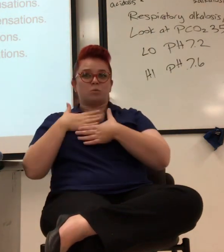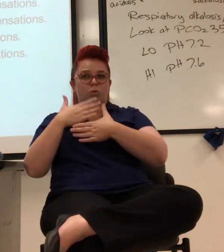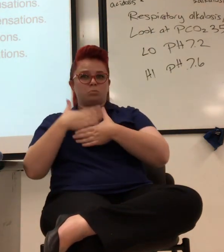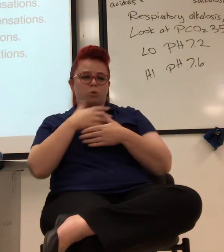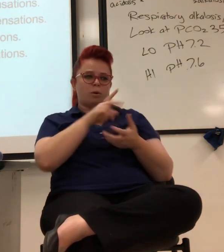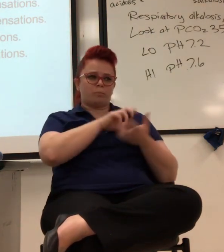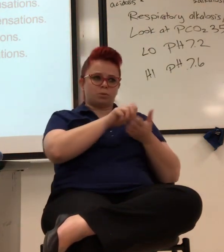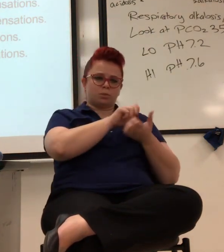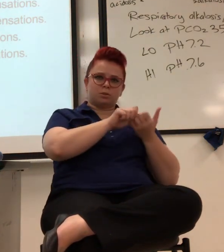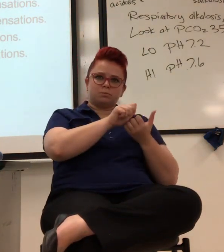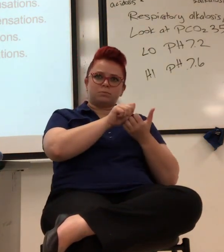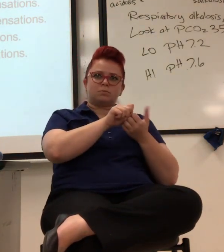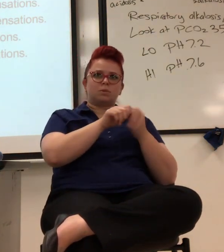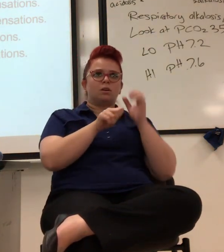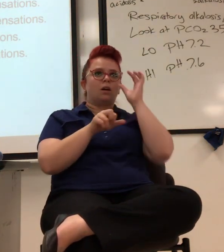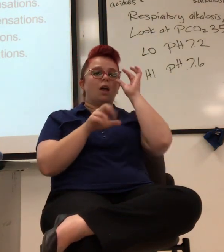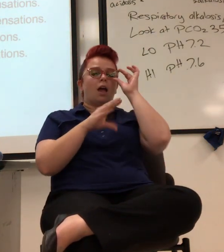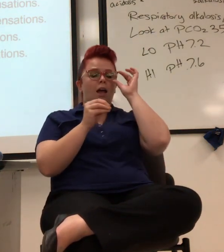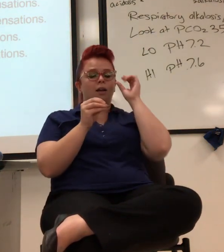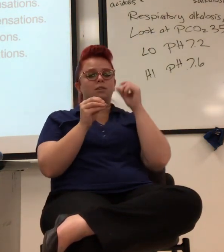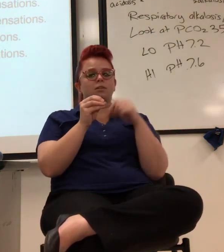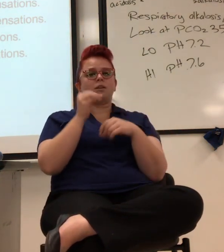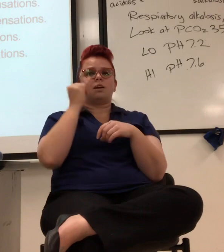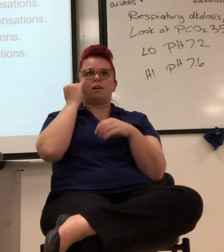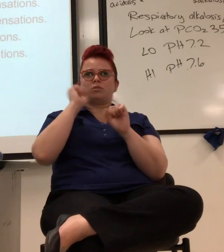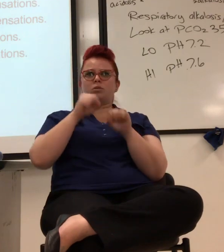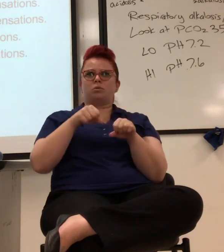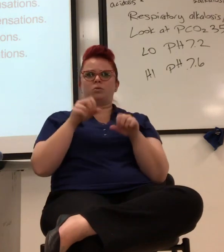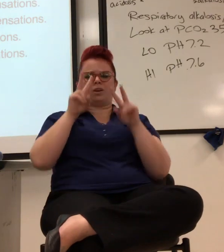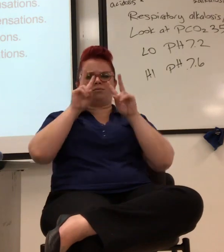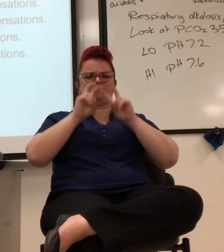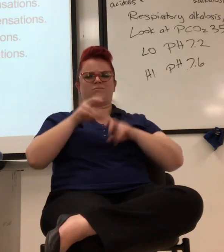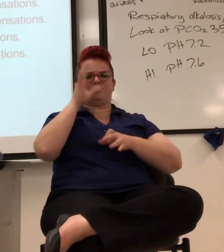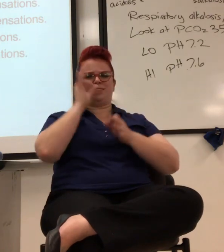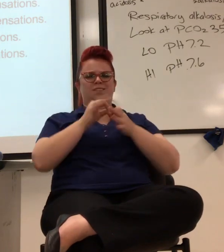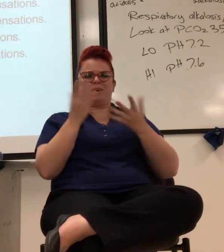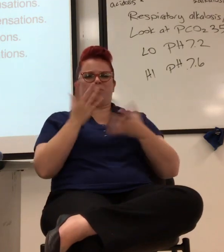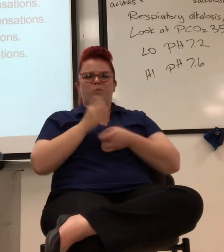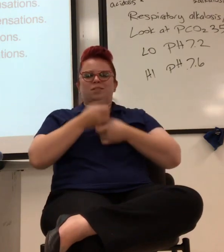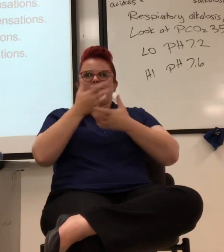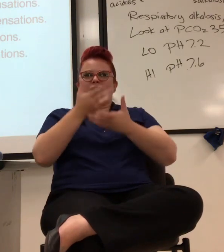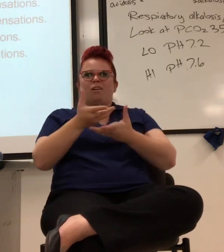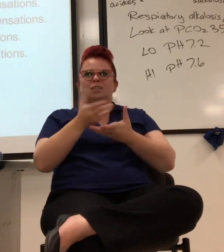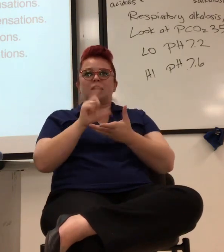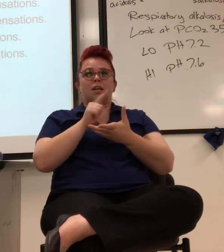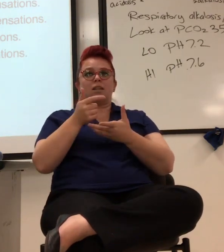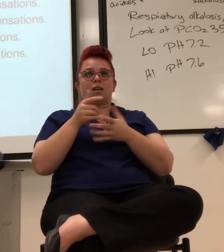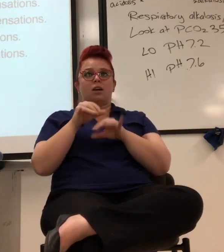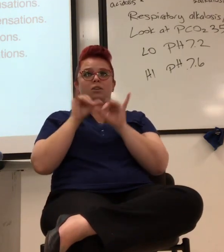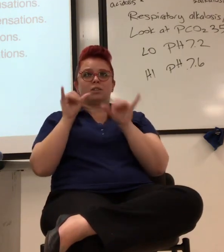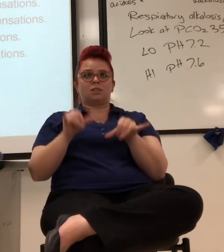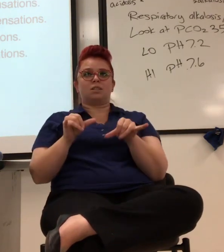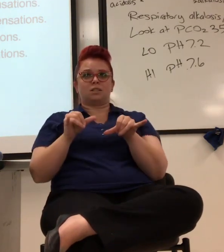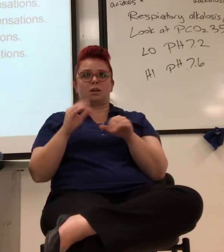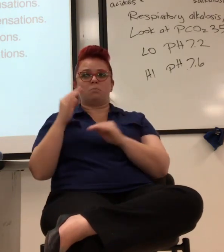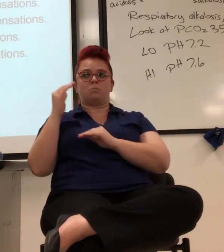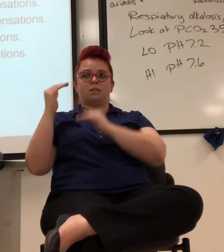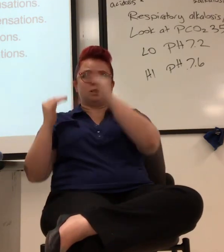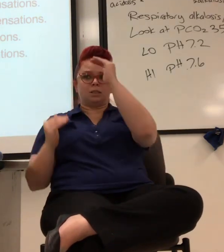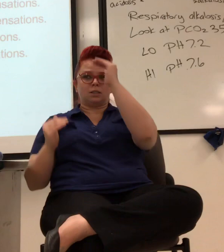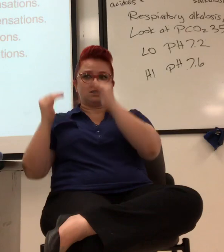pH and so forth. Now, both systems operate at the same